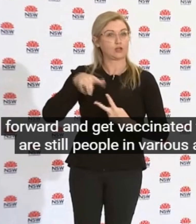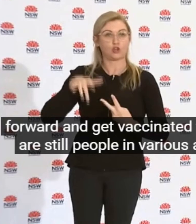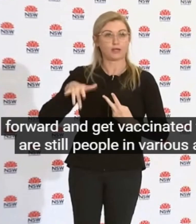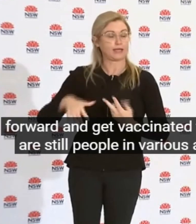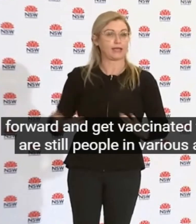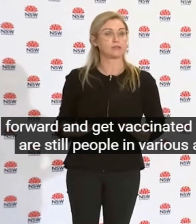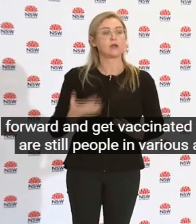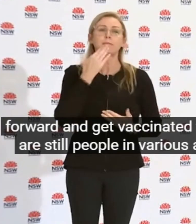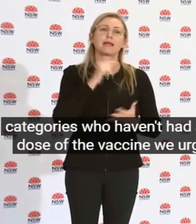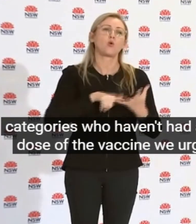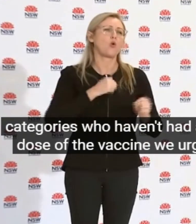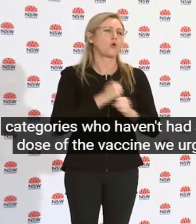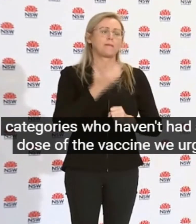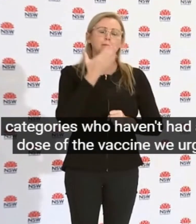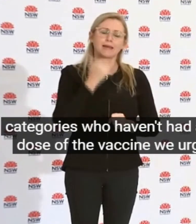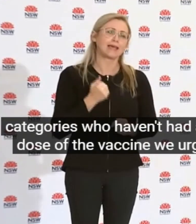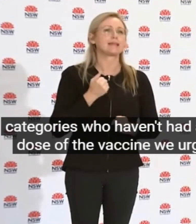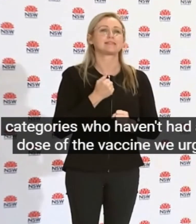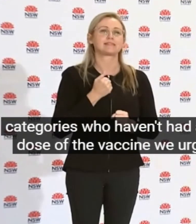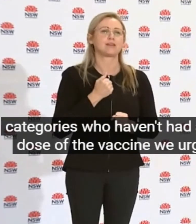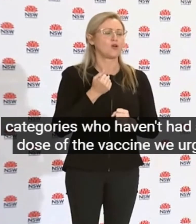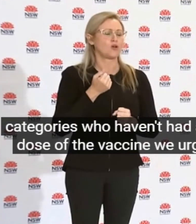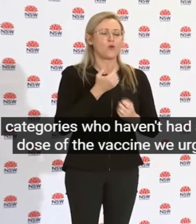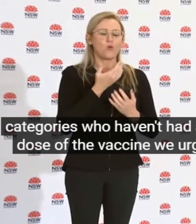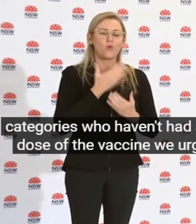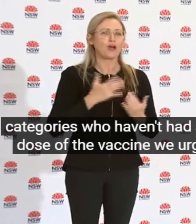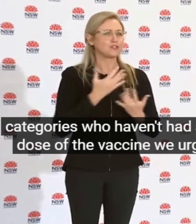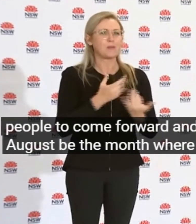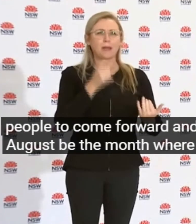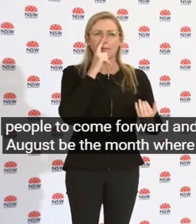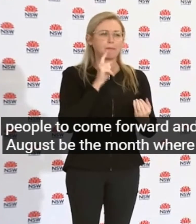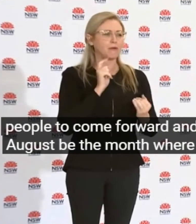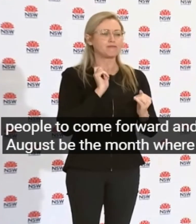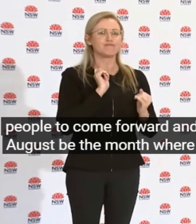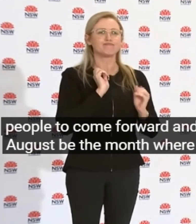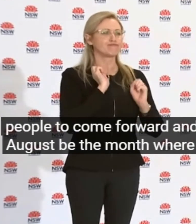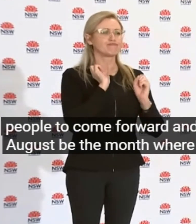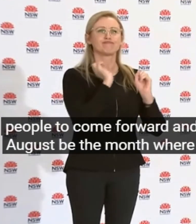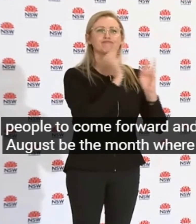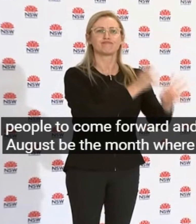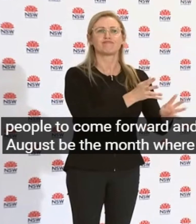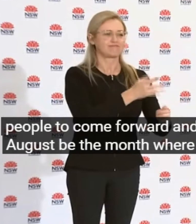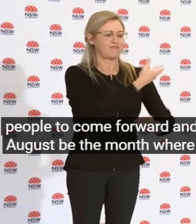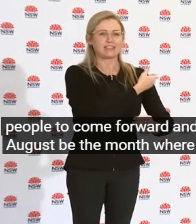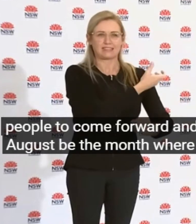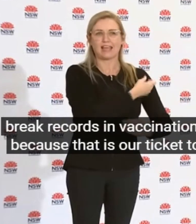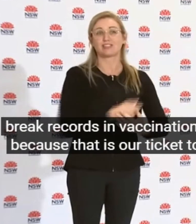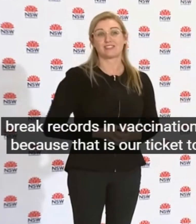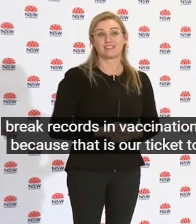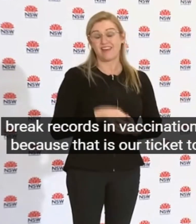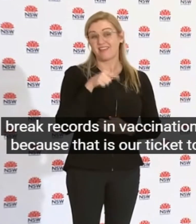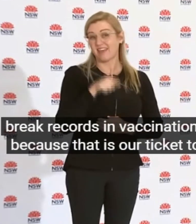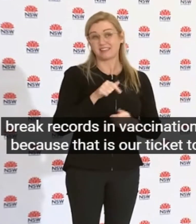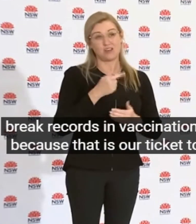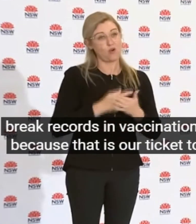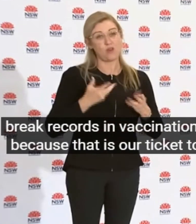where we break records in vaccinations, because that is our ticket to freedom. And I don't say that lightly. It's been something the New South